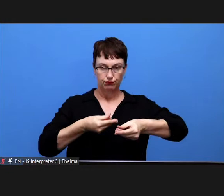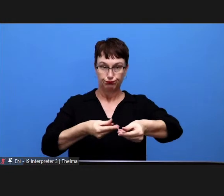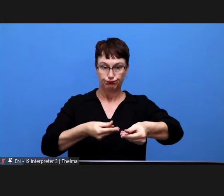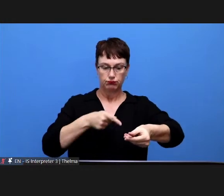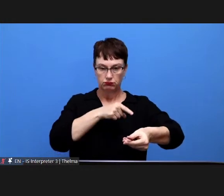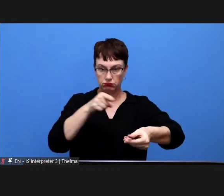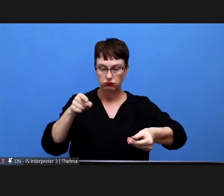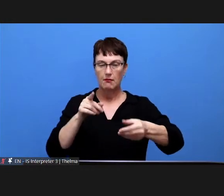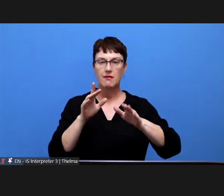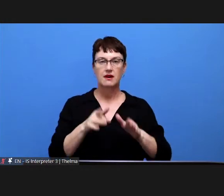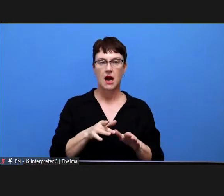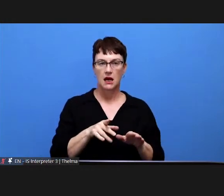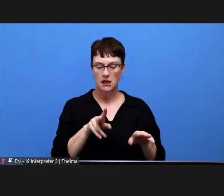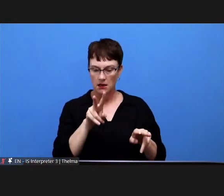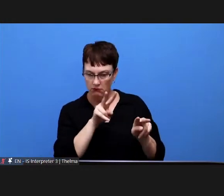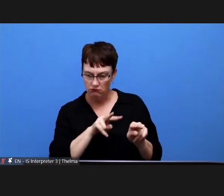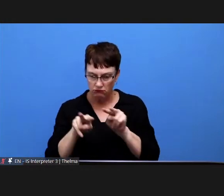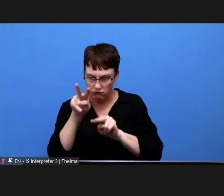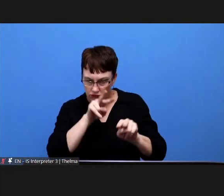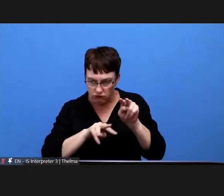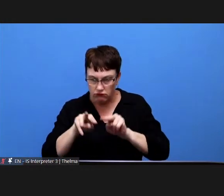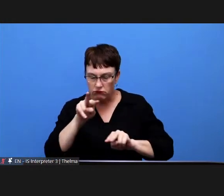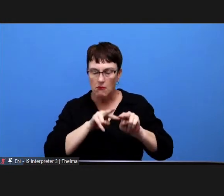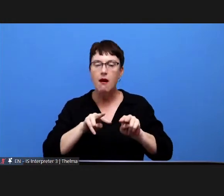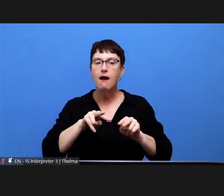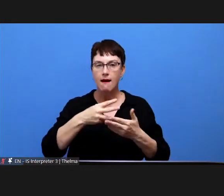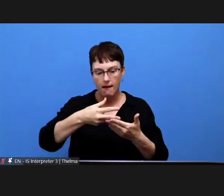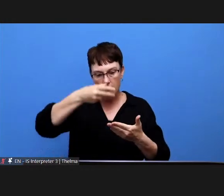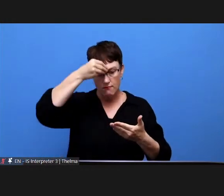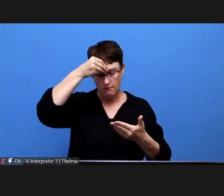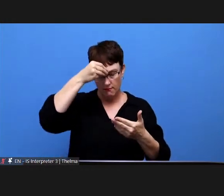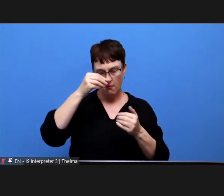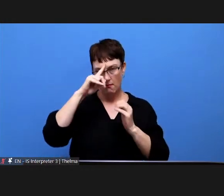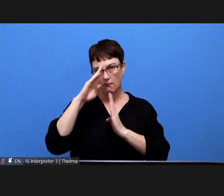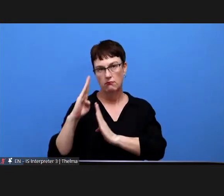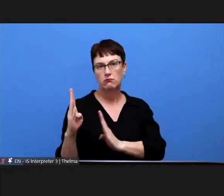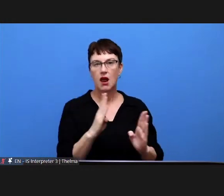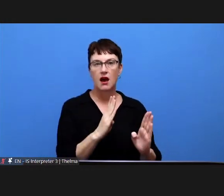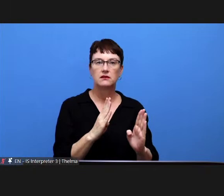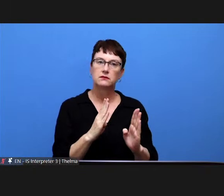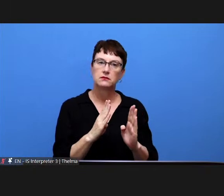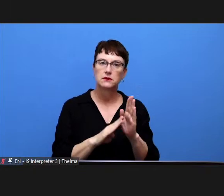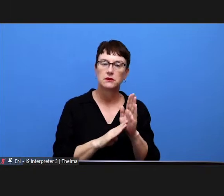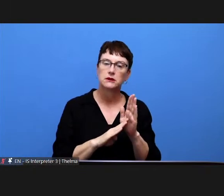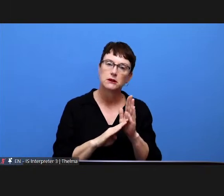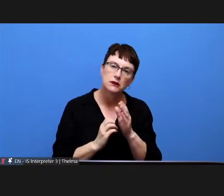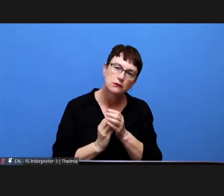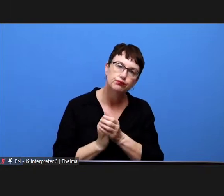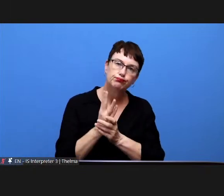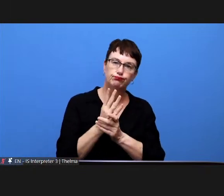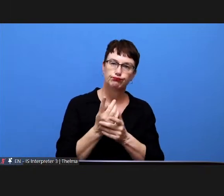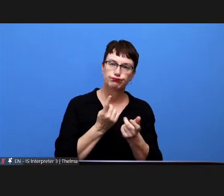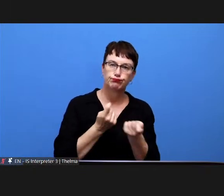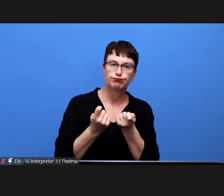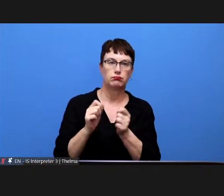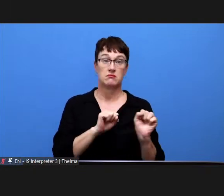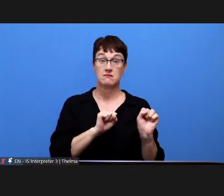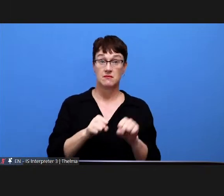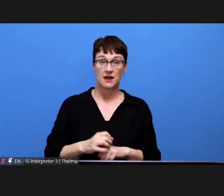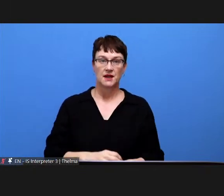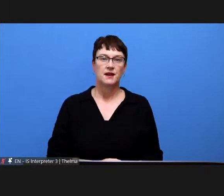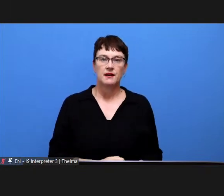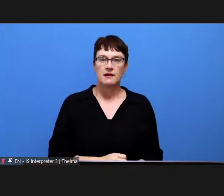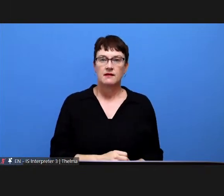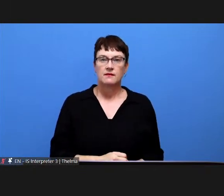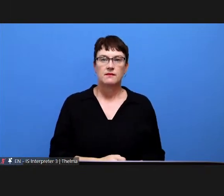considered. But also, it also gives an easy process of tracking targets, especially